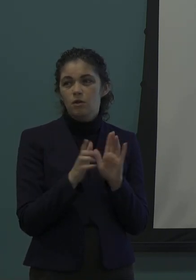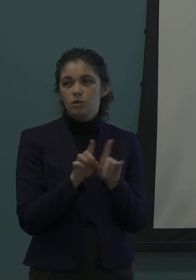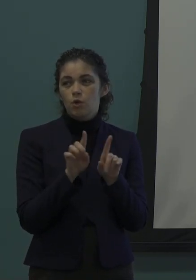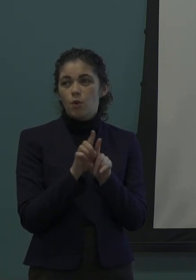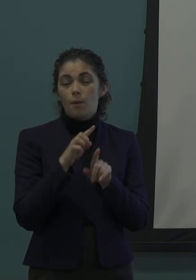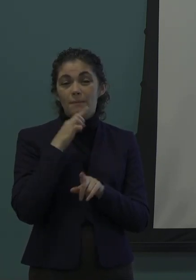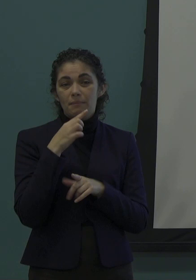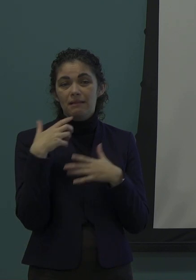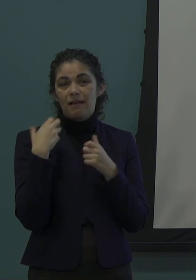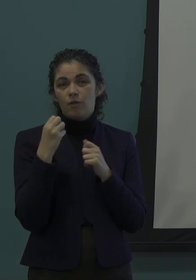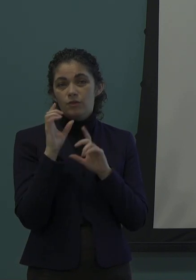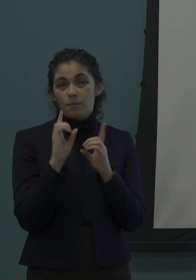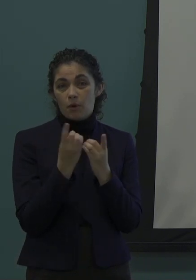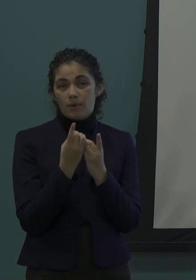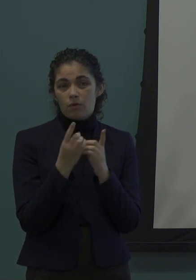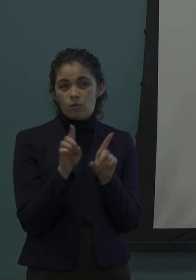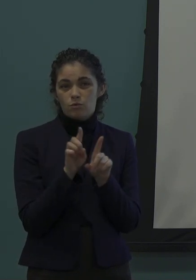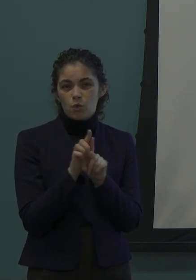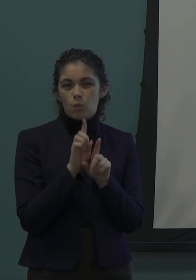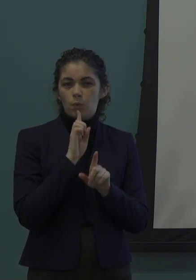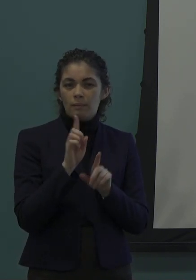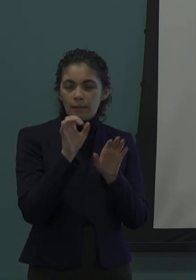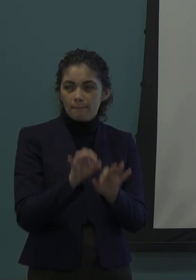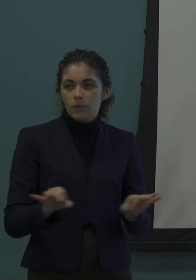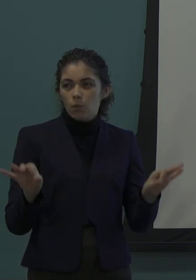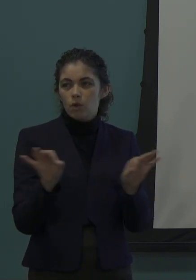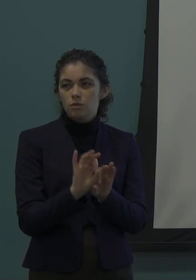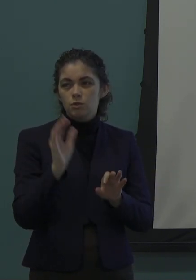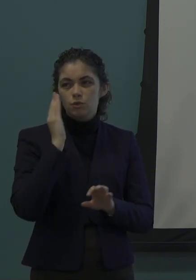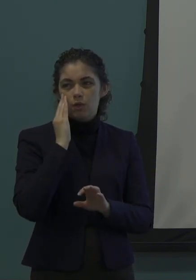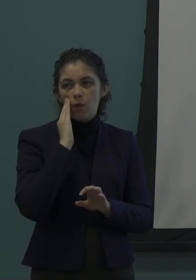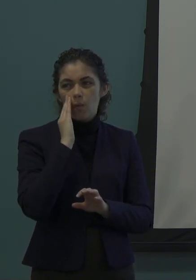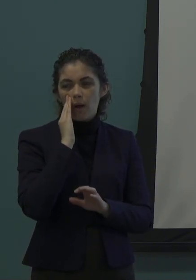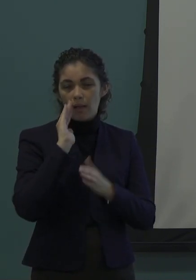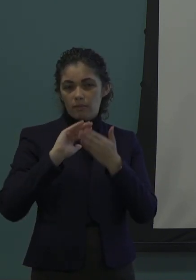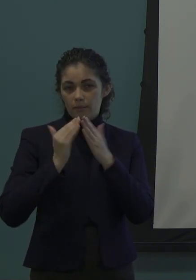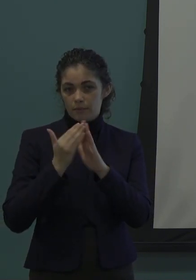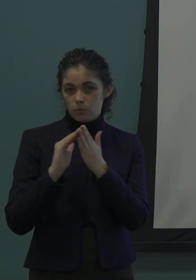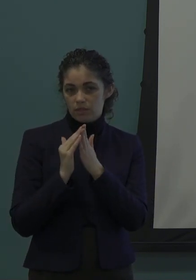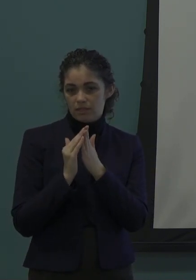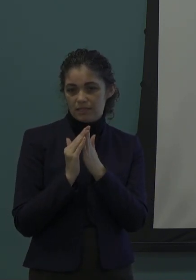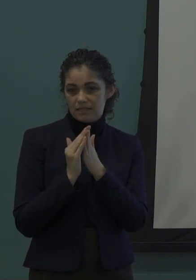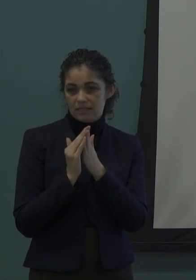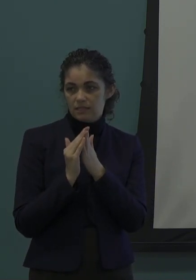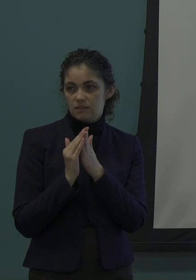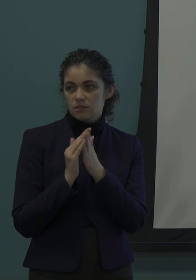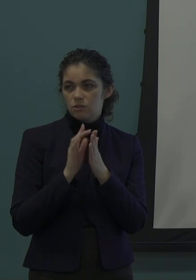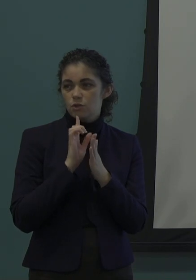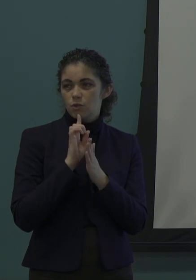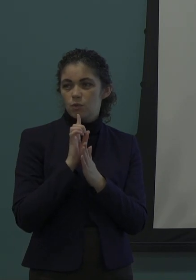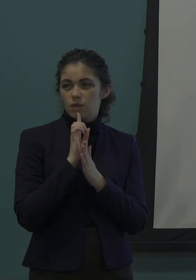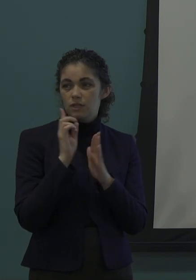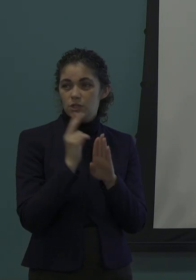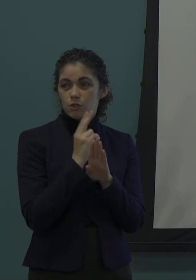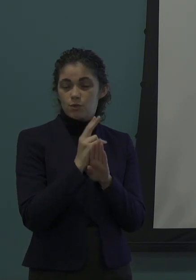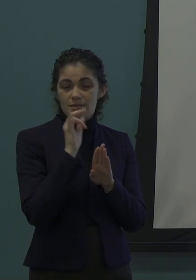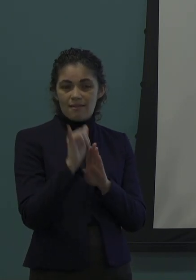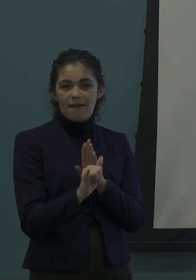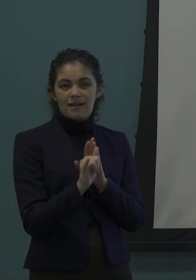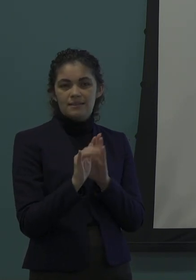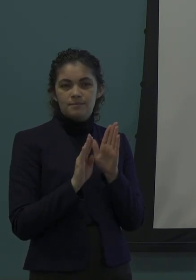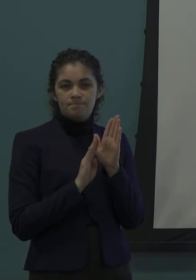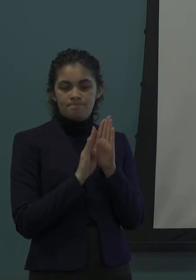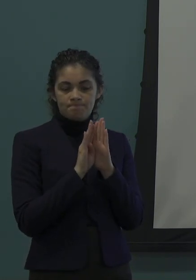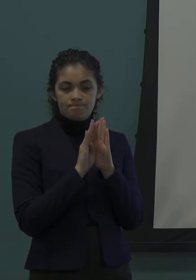department to work tirelessly and in a very determined way on the community side to reduce transmission and flatten the curve